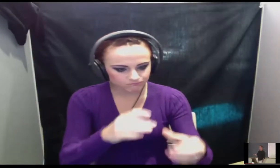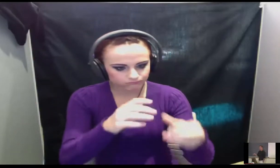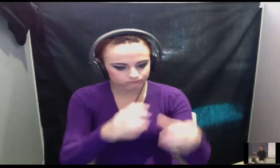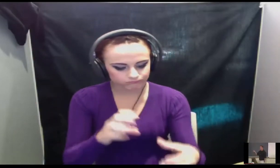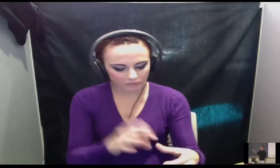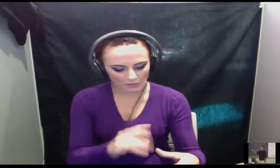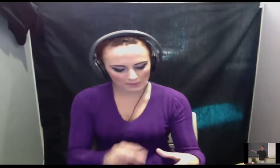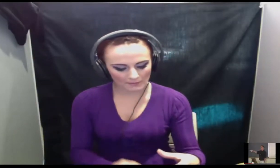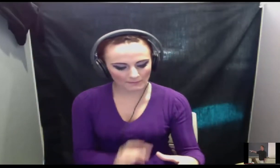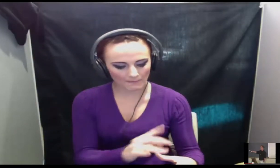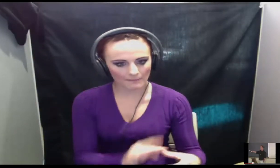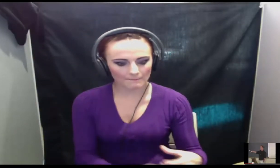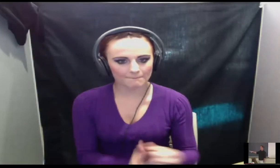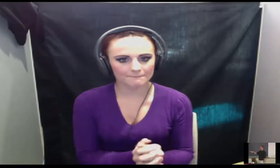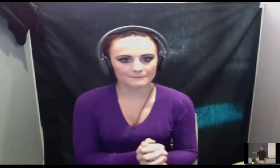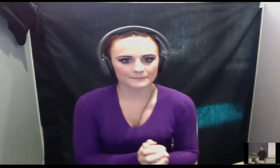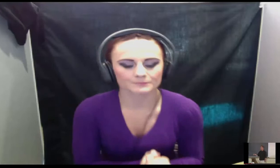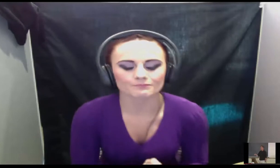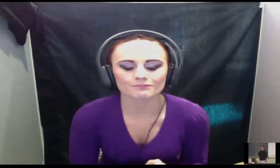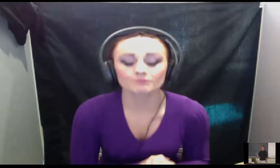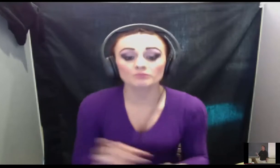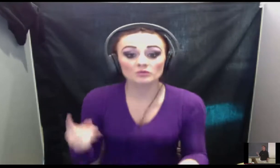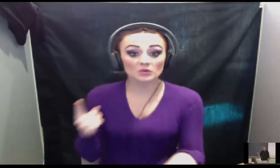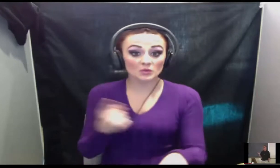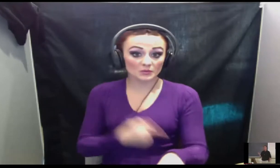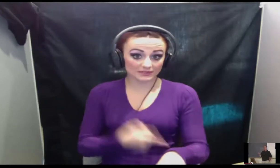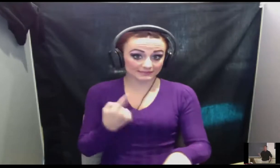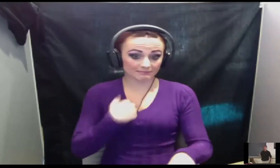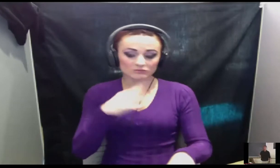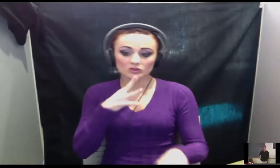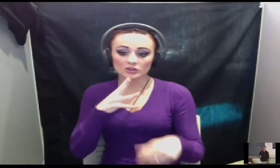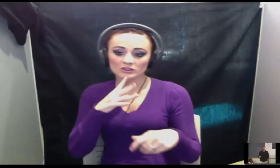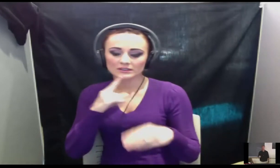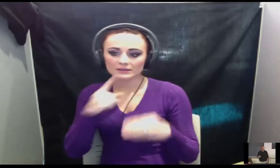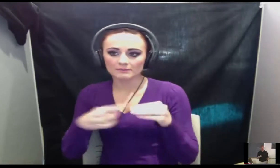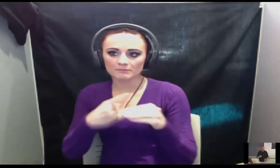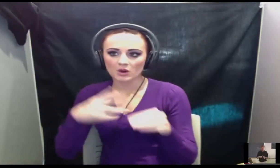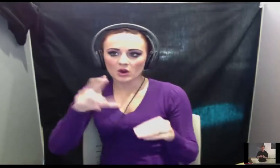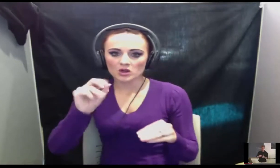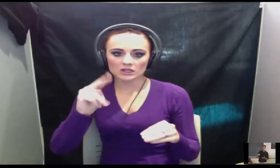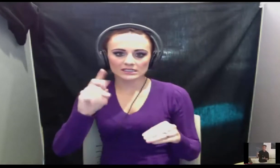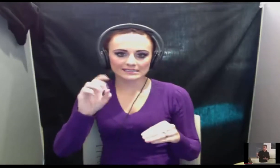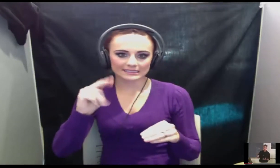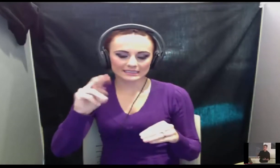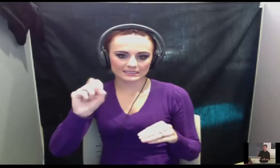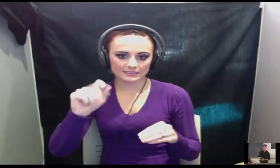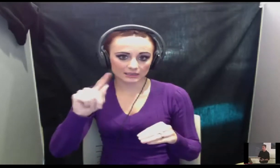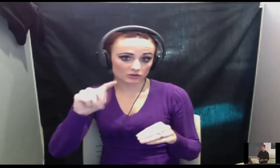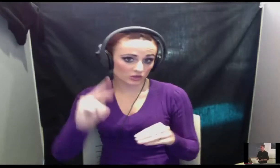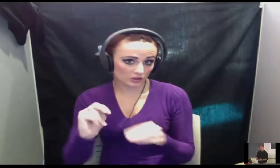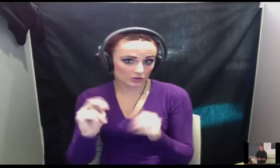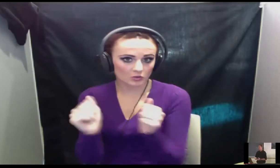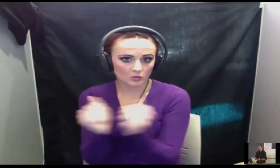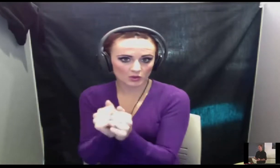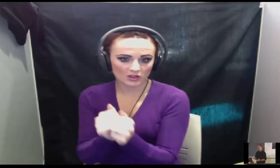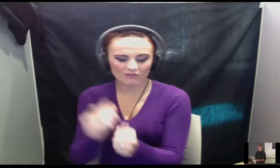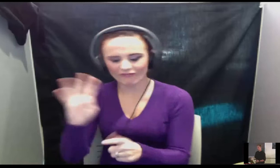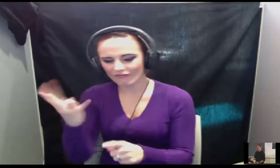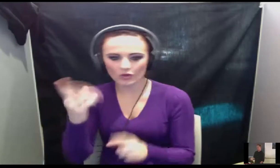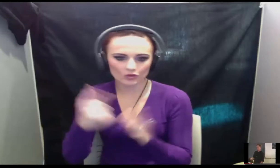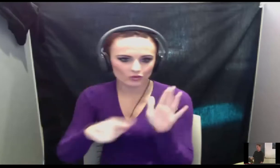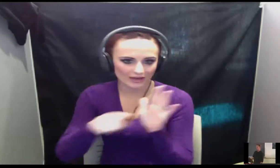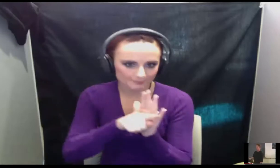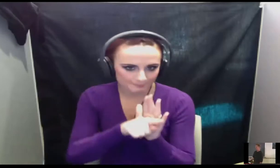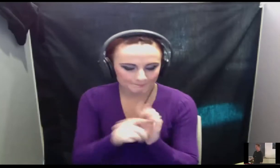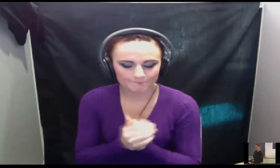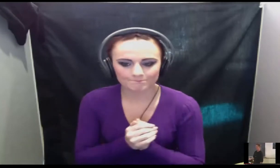just a little bit. One time I was talking about condensation with these 4th grade kids, and I told them, here's a glass, it's got water on the outside. I want you